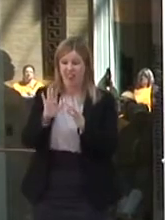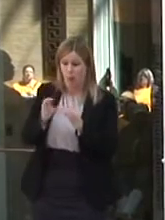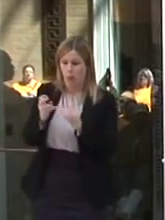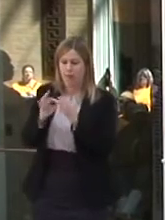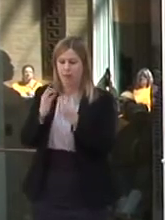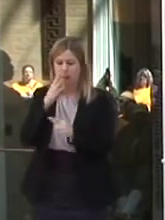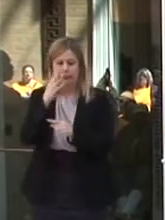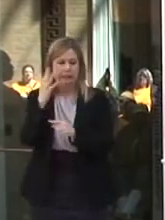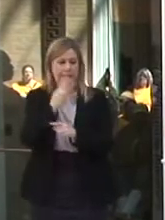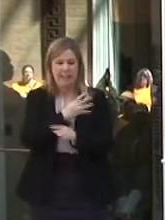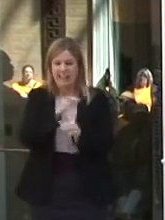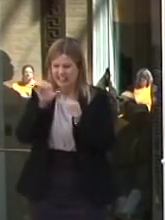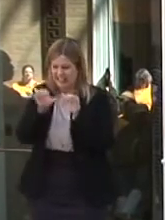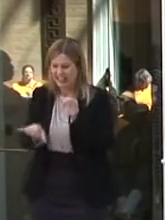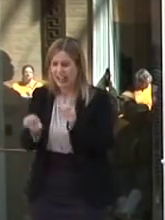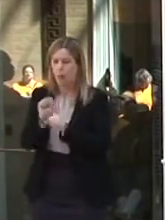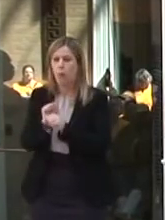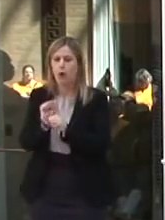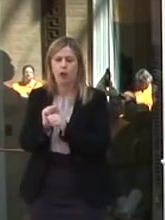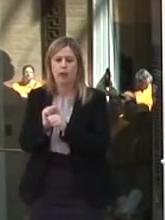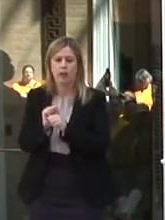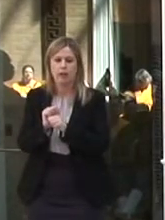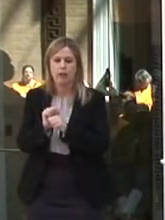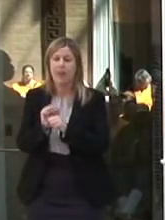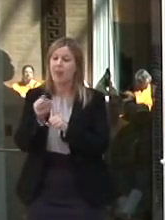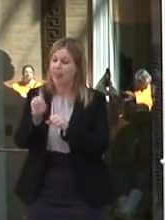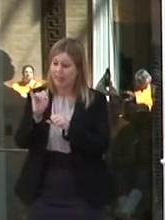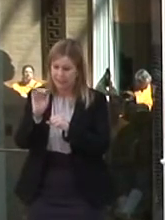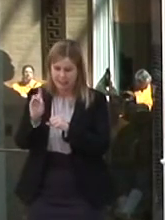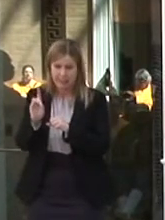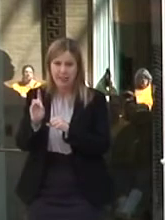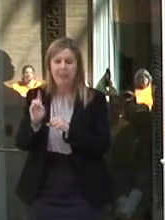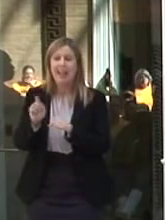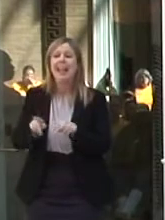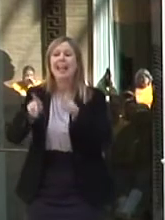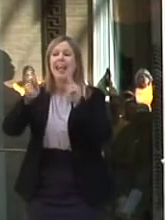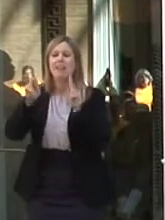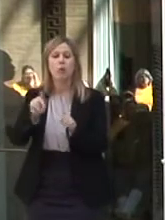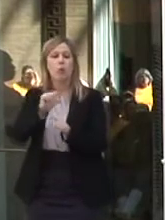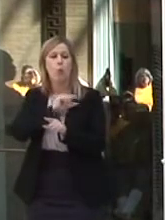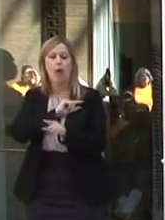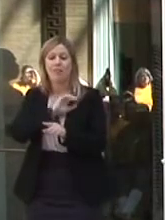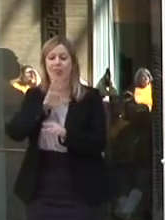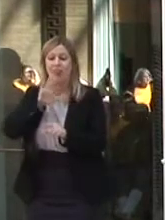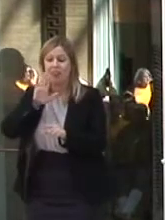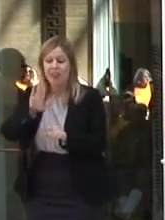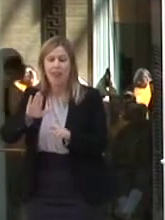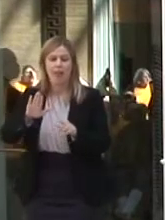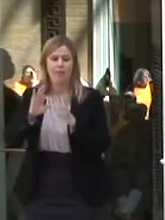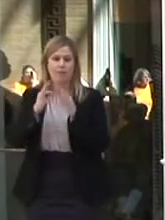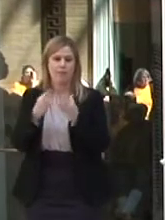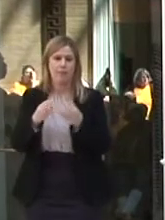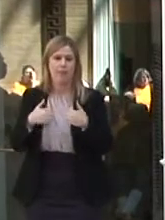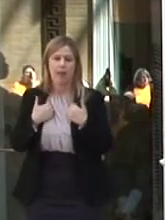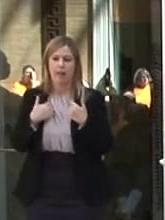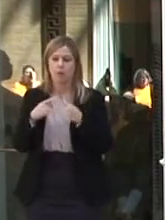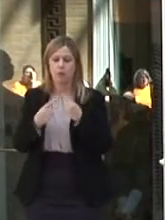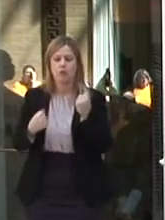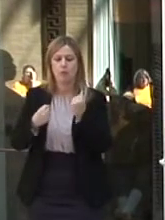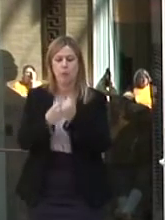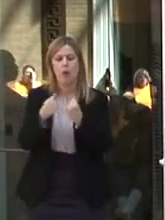until they could be relieved from work. In noble fashion, they sacrifice the quality of their own family life in order to